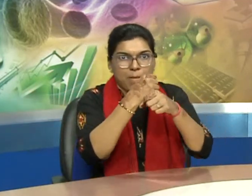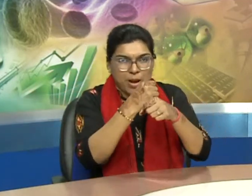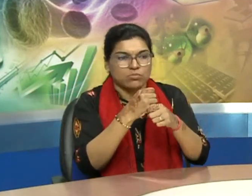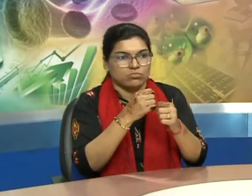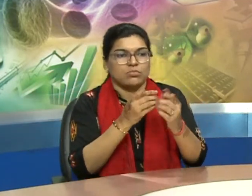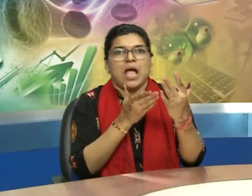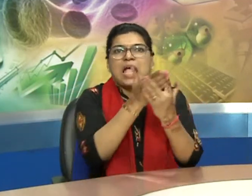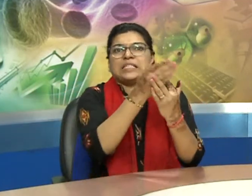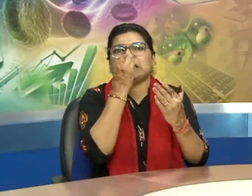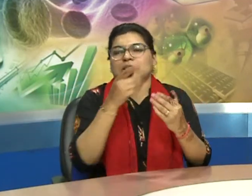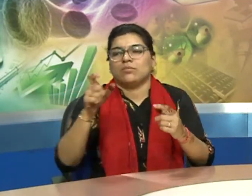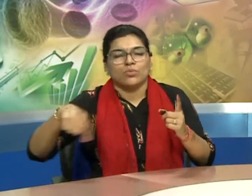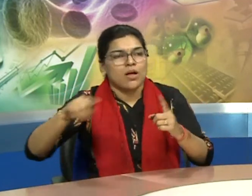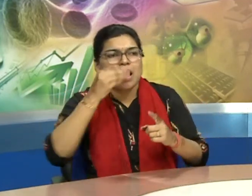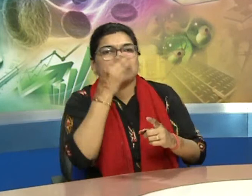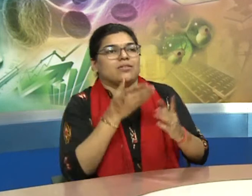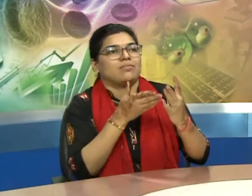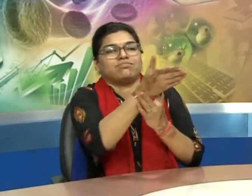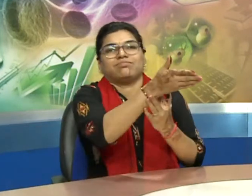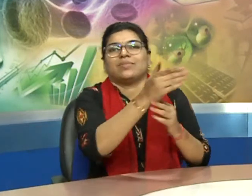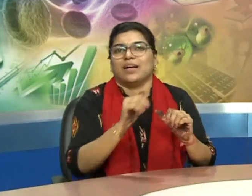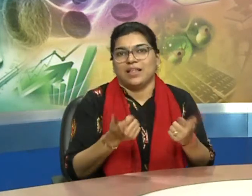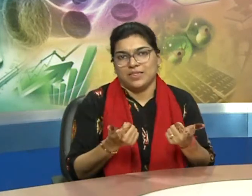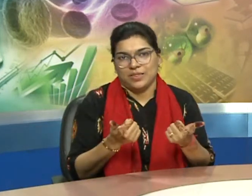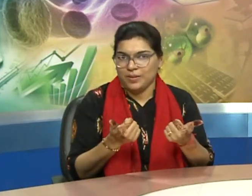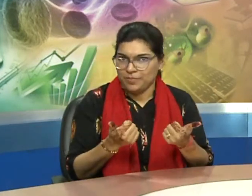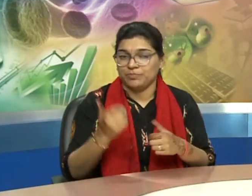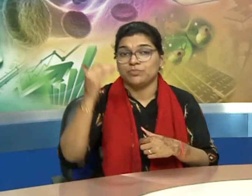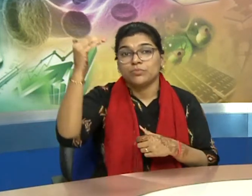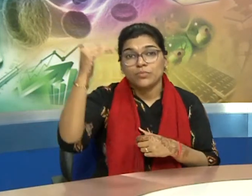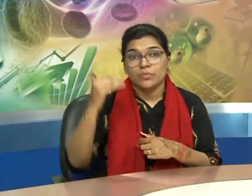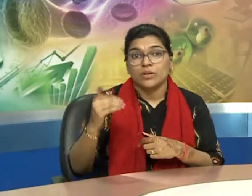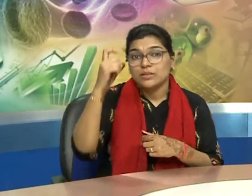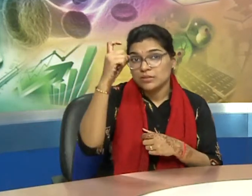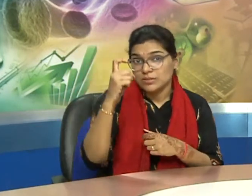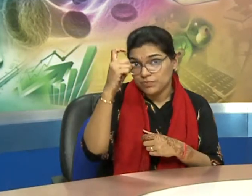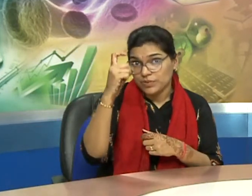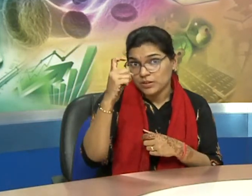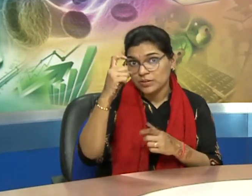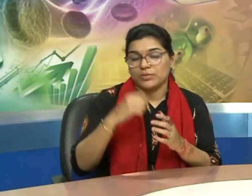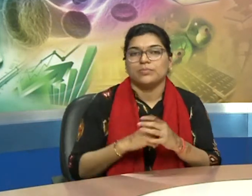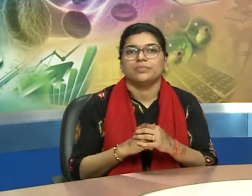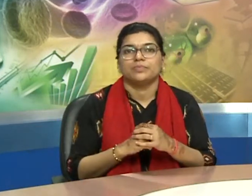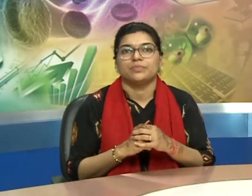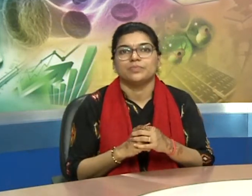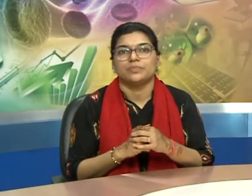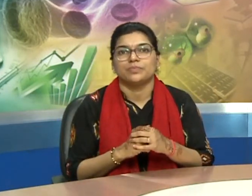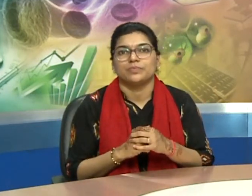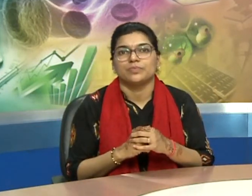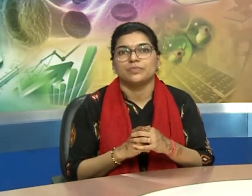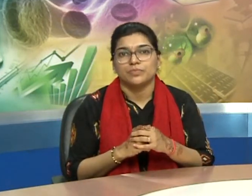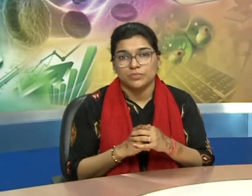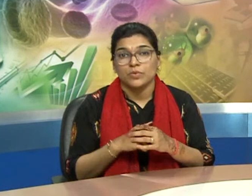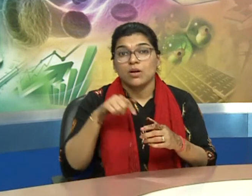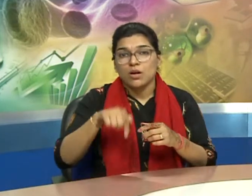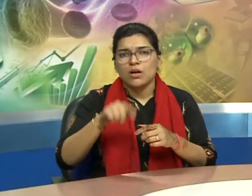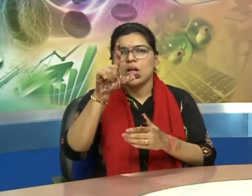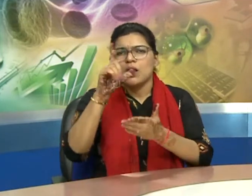the library reference material. The 7th point explains that